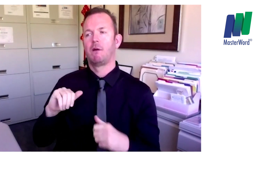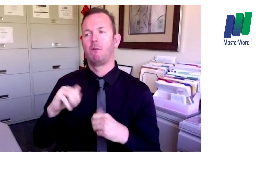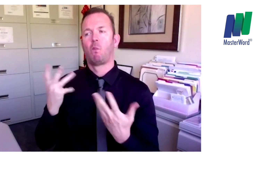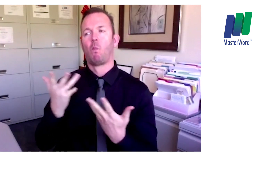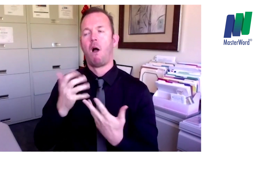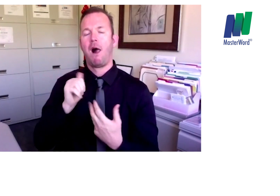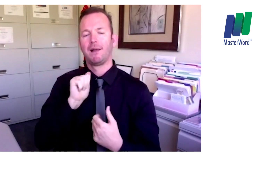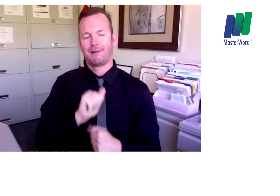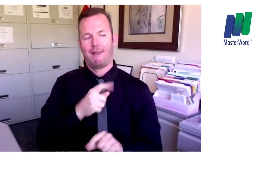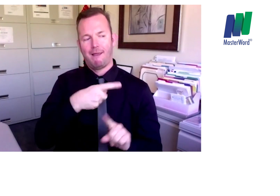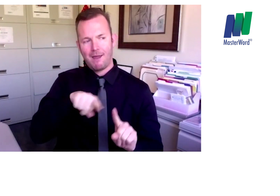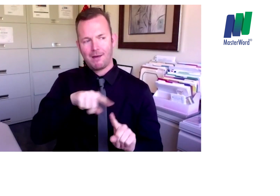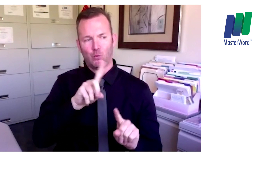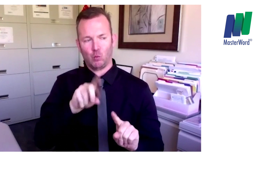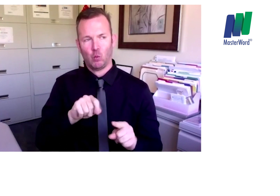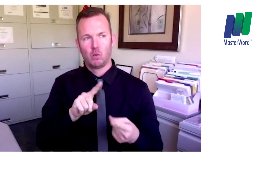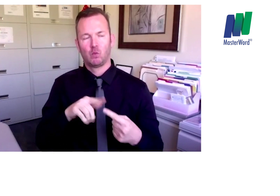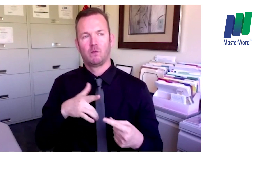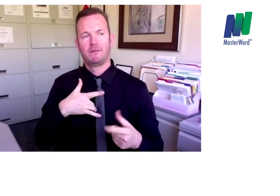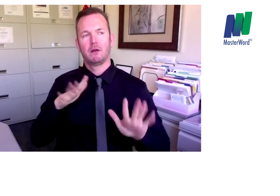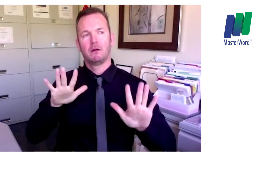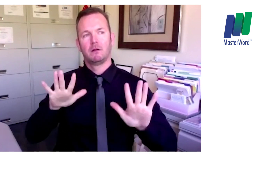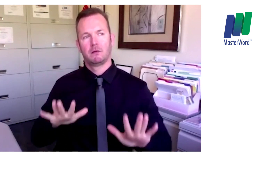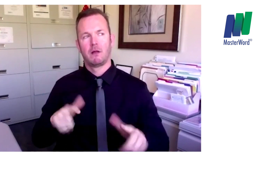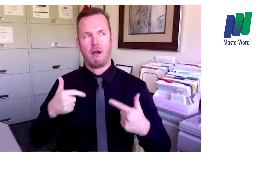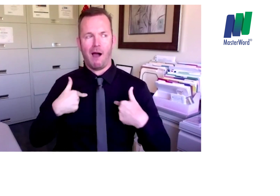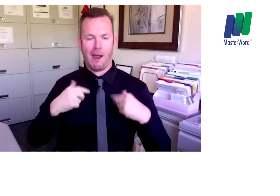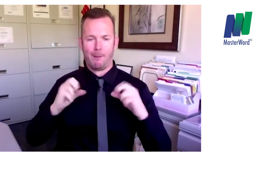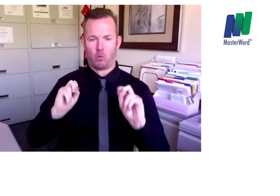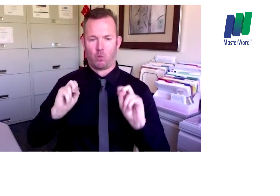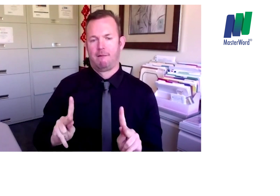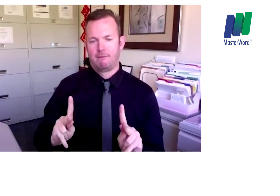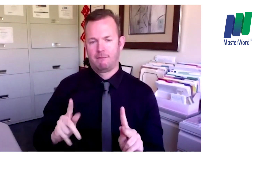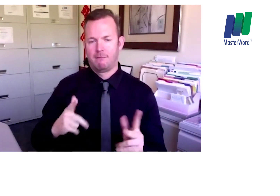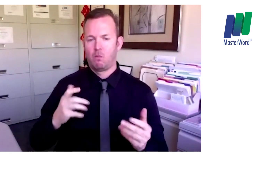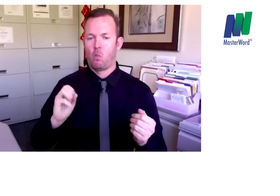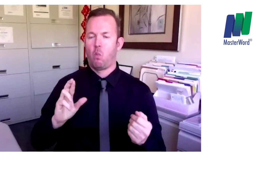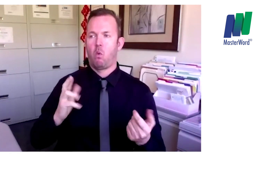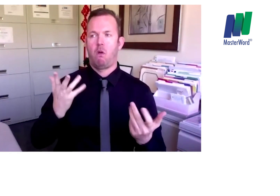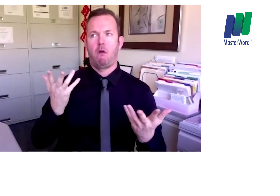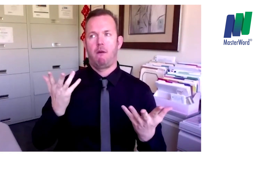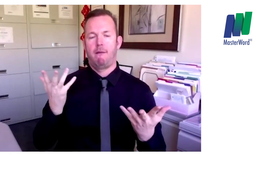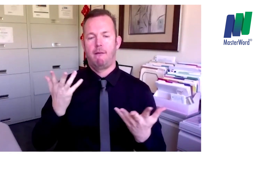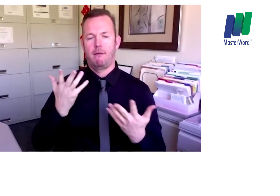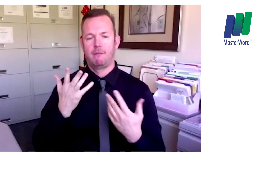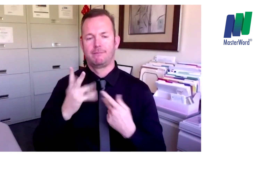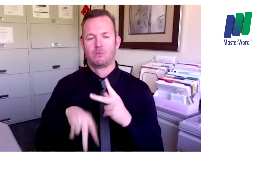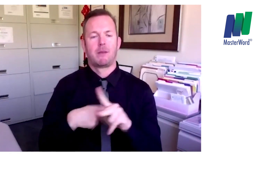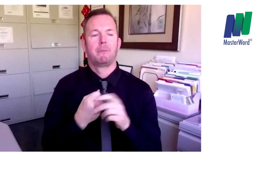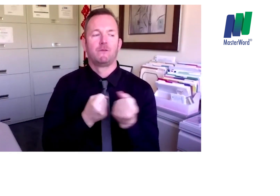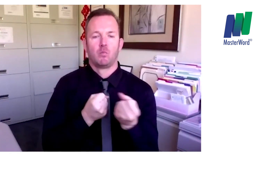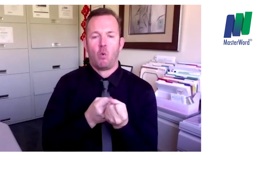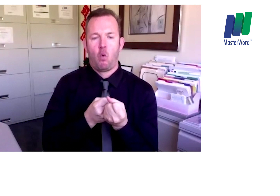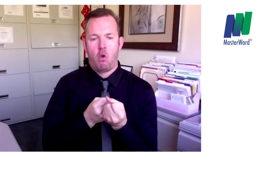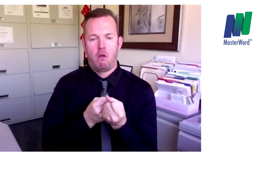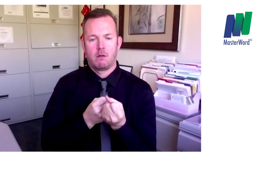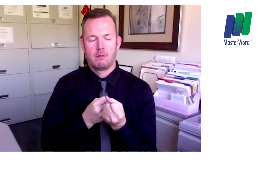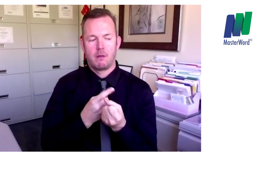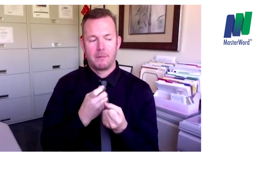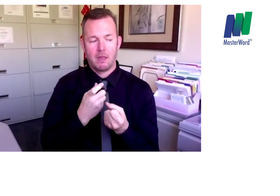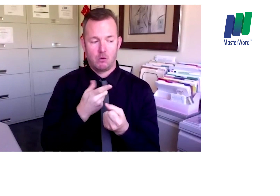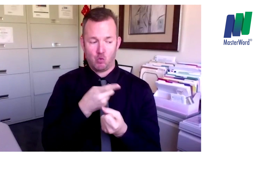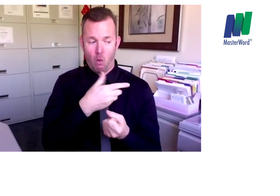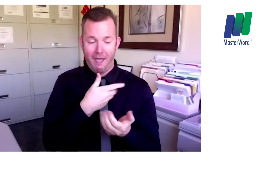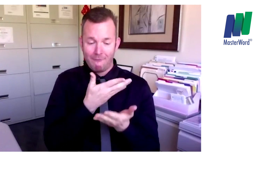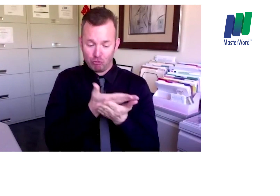might? What are things that we can do as a community to just feel more at ease, to know that even in midst of this